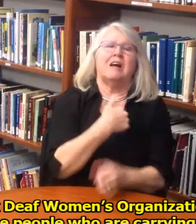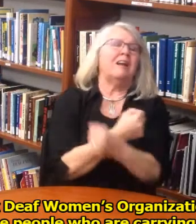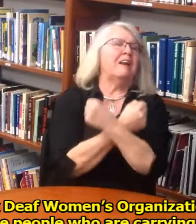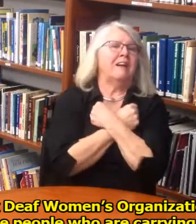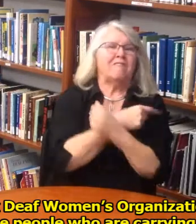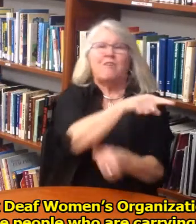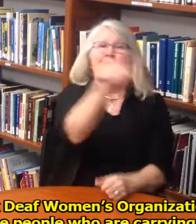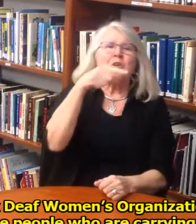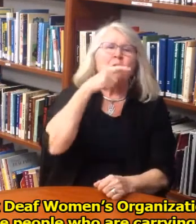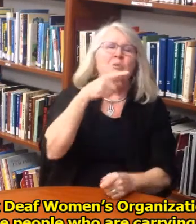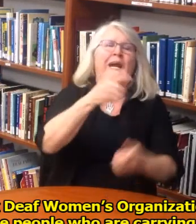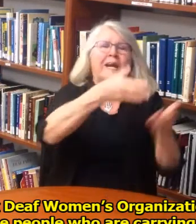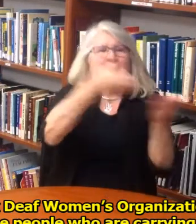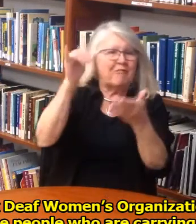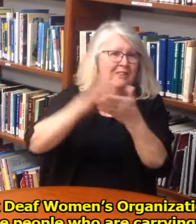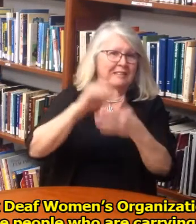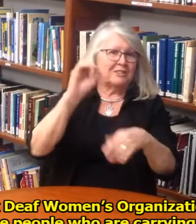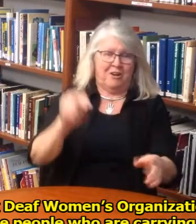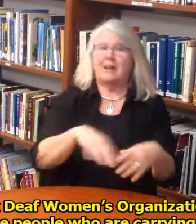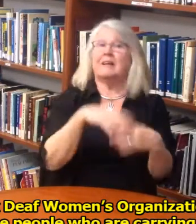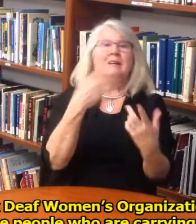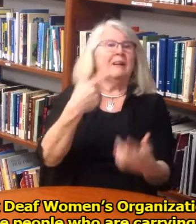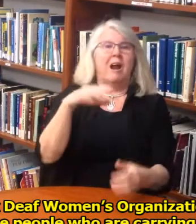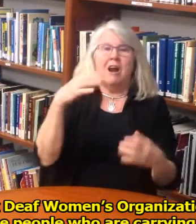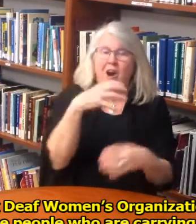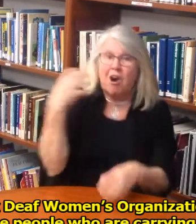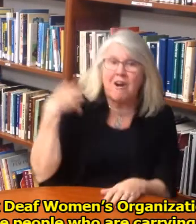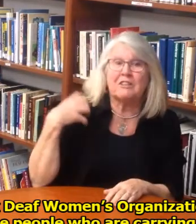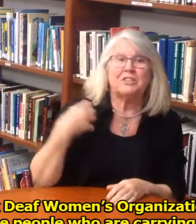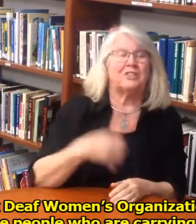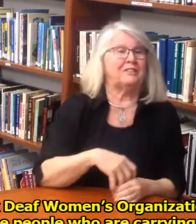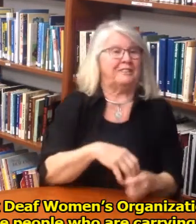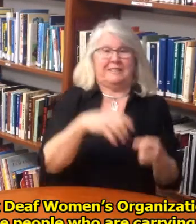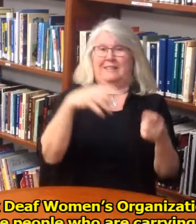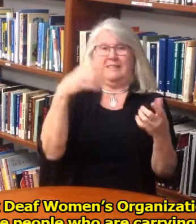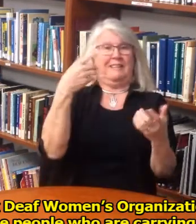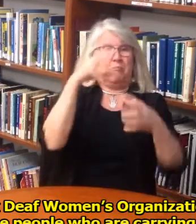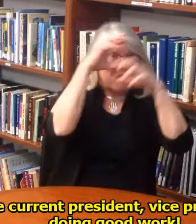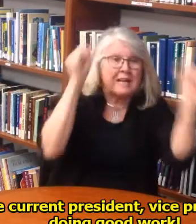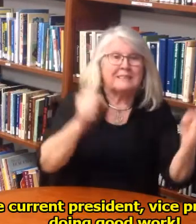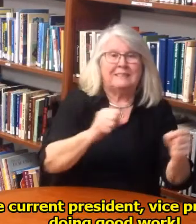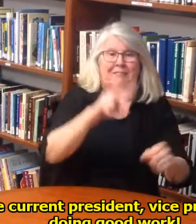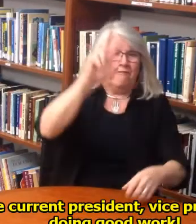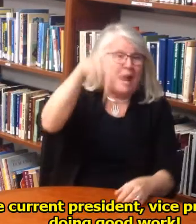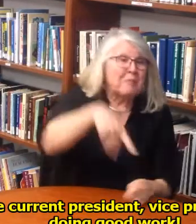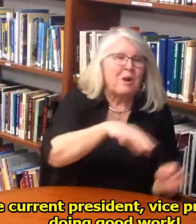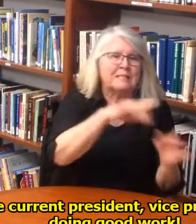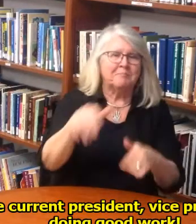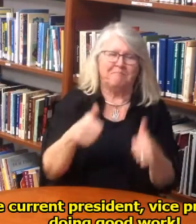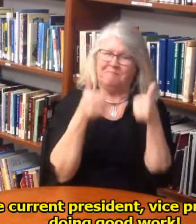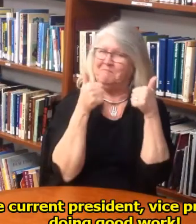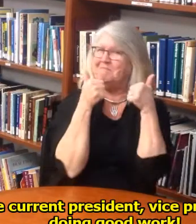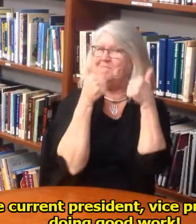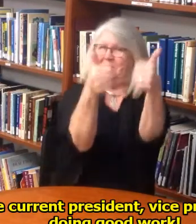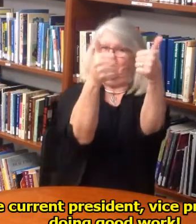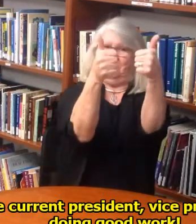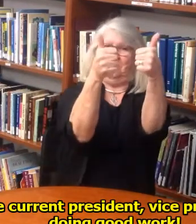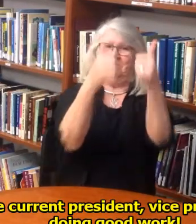still strong, and I love all the people who are carrying things forward, the officers, the current president, vice